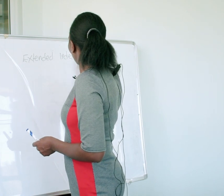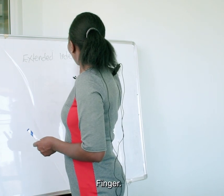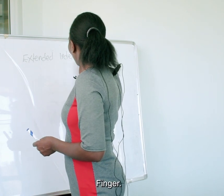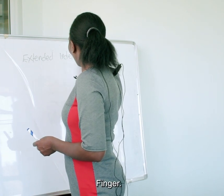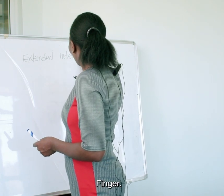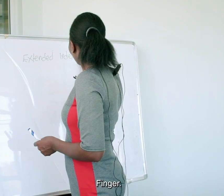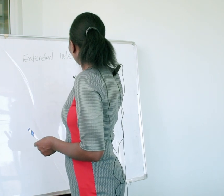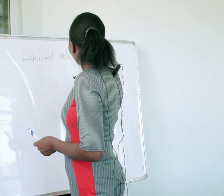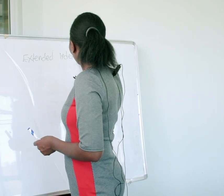finger.